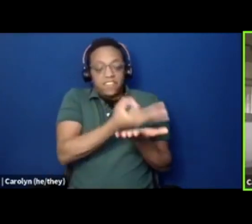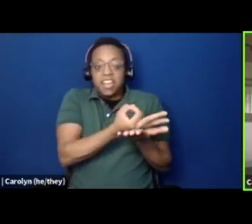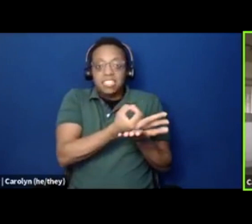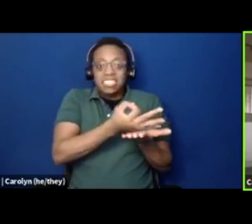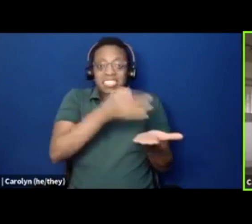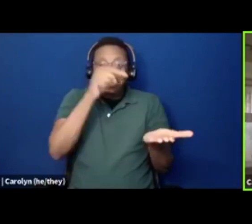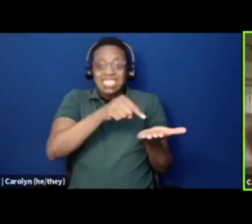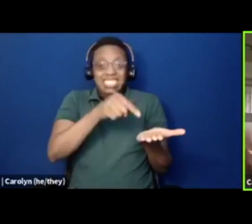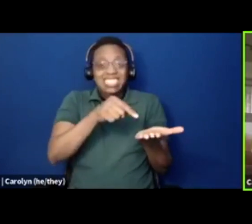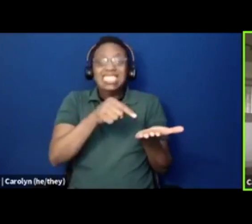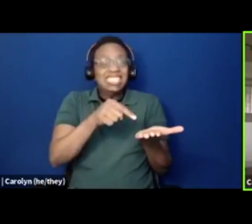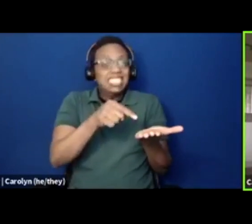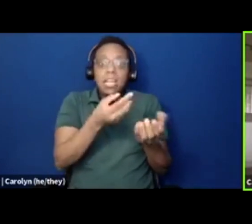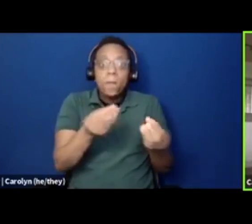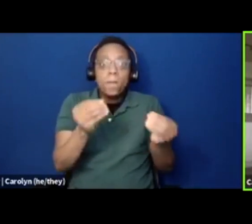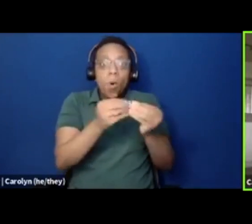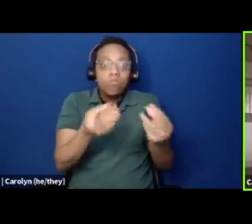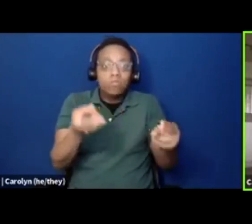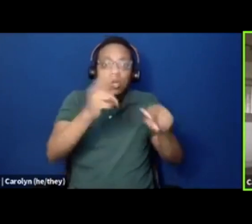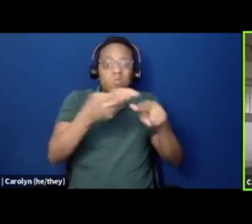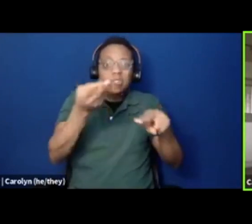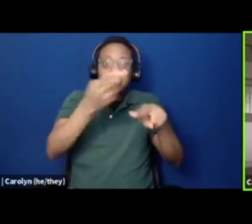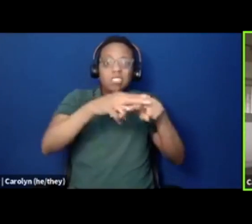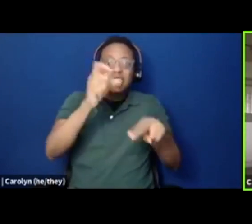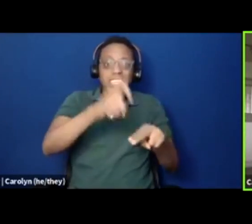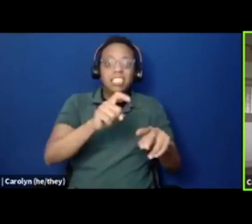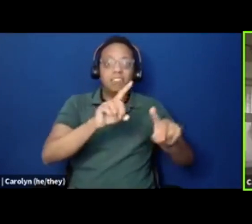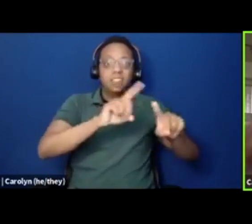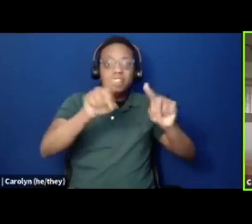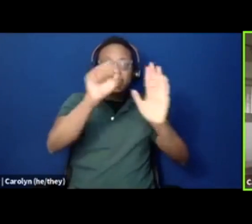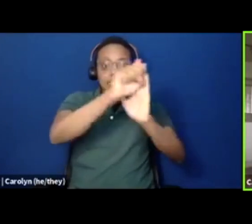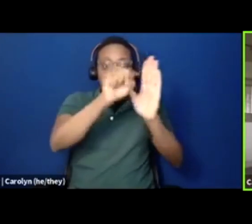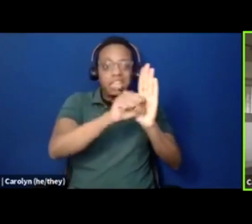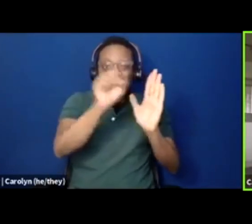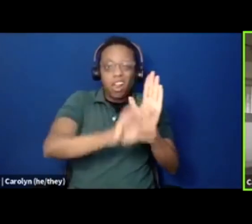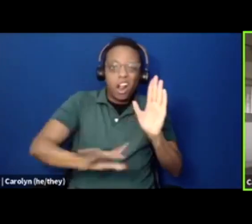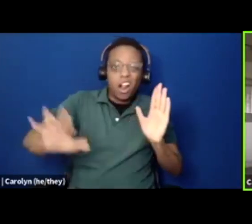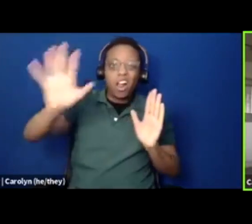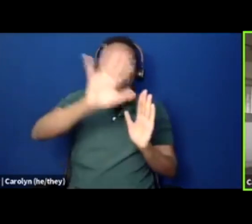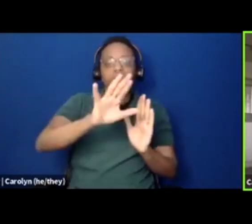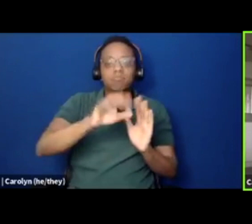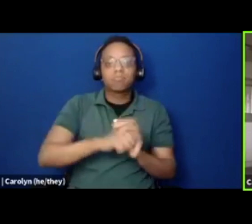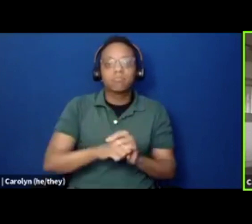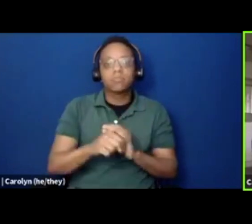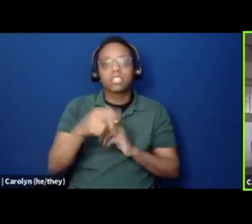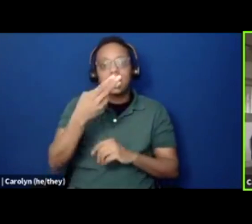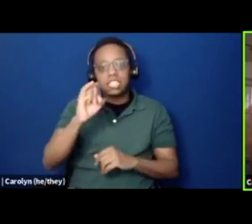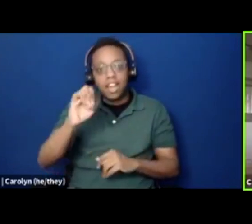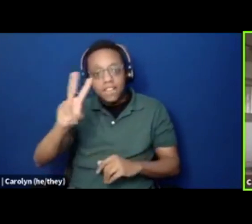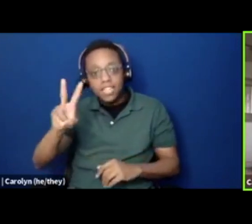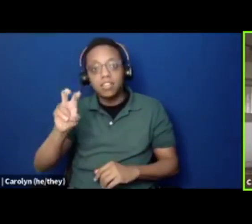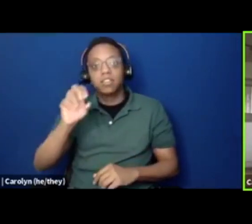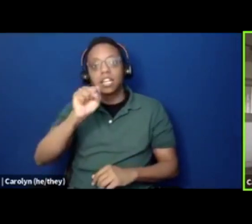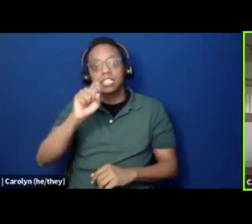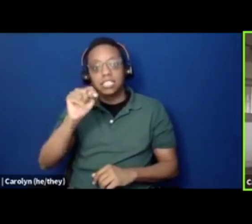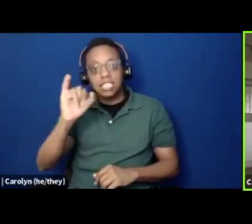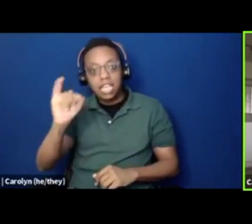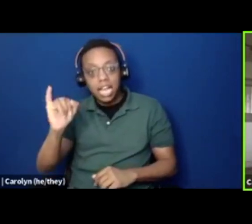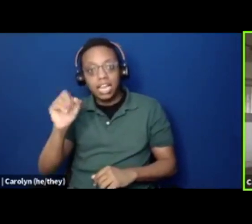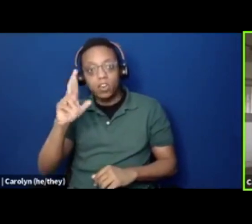need even more. Right, in all these different states, you know, even the HIV and STI rates have actually